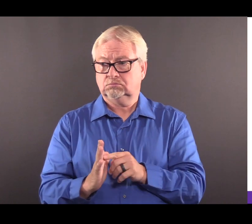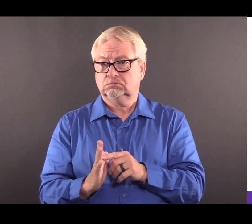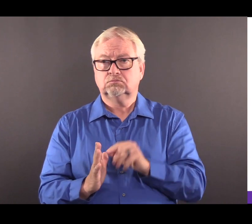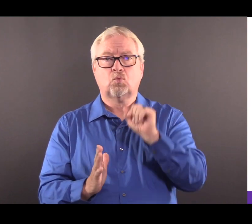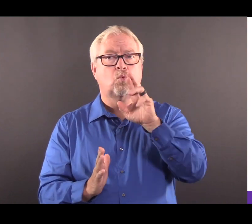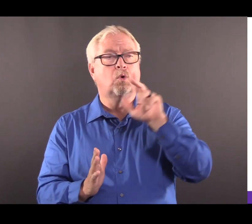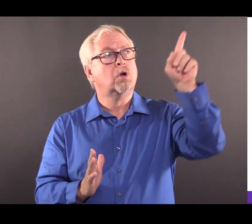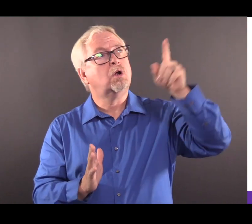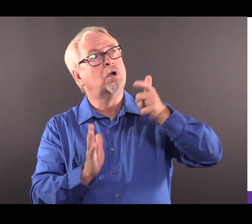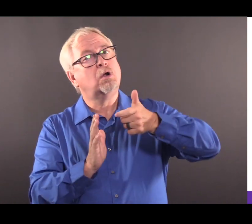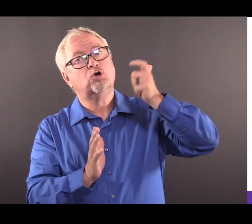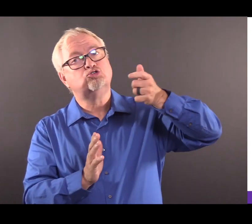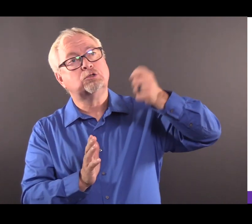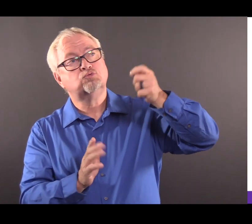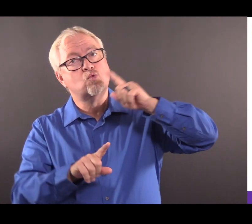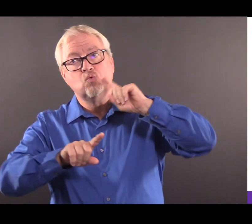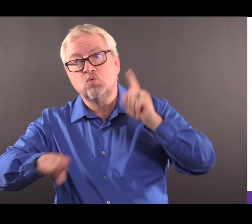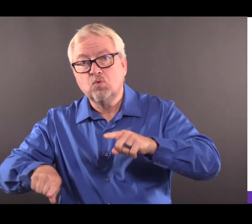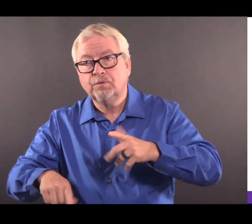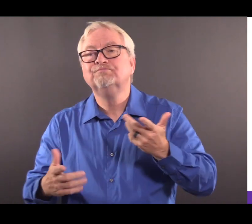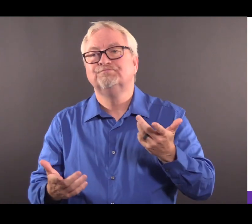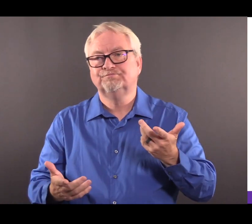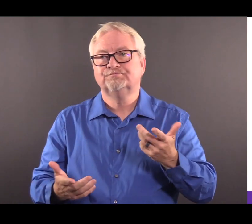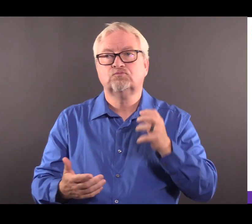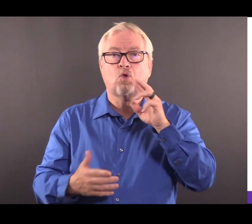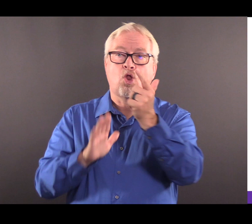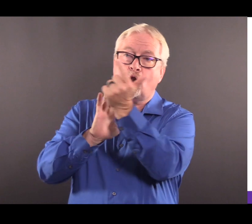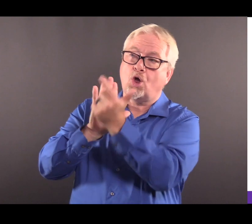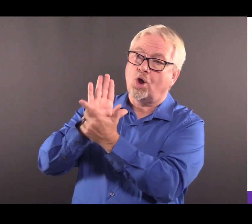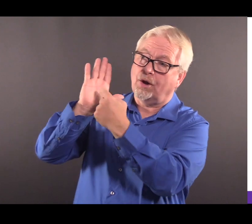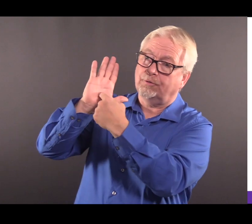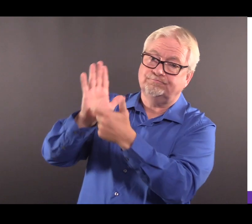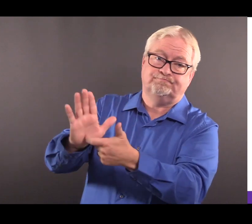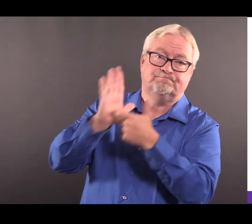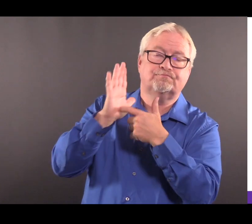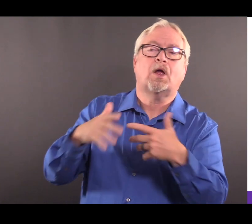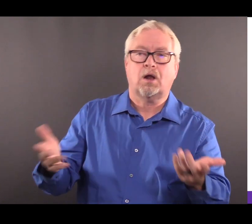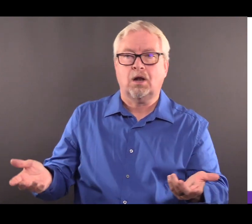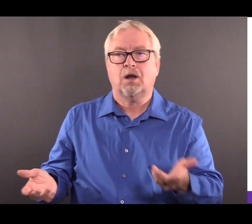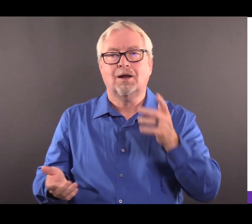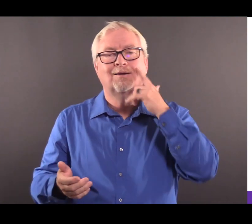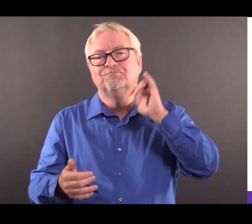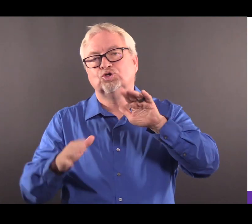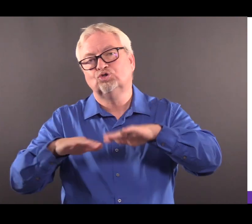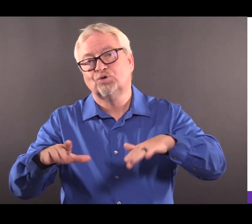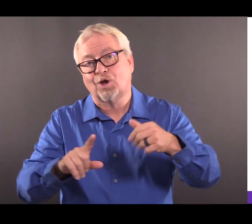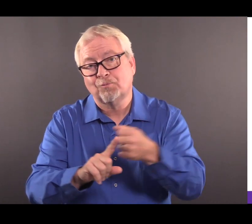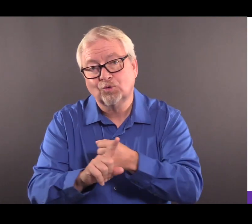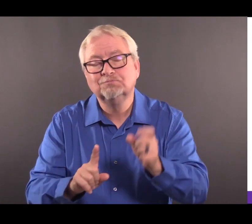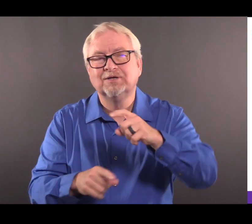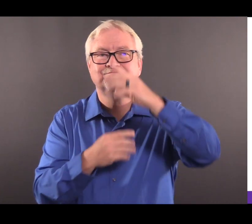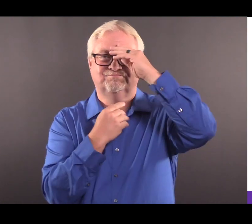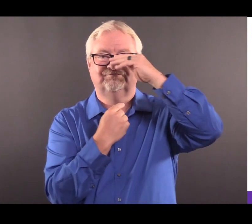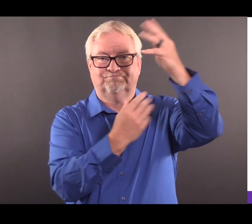if required by a court order, or when disclosure is mandated by statute, such as